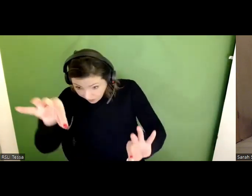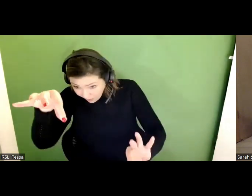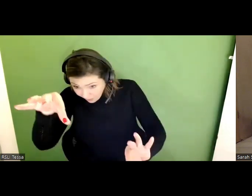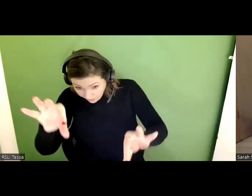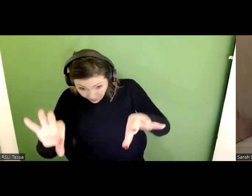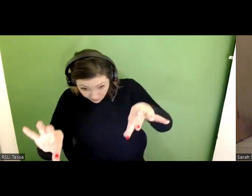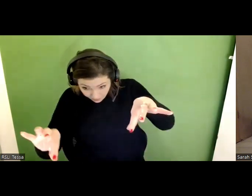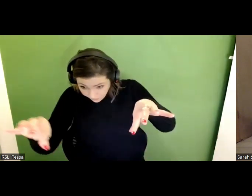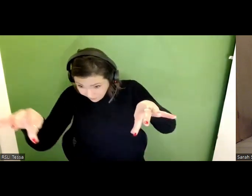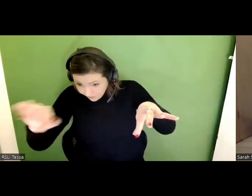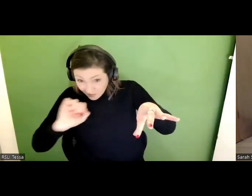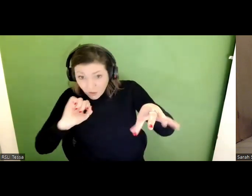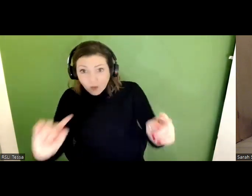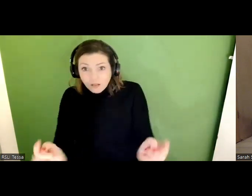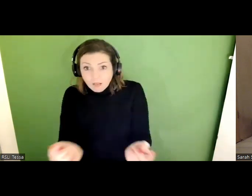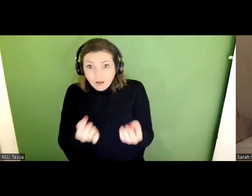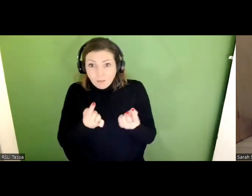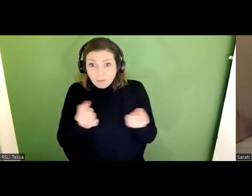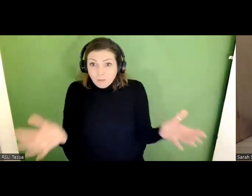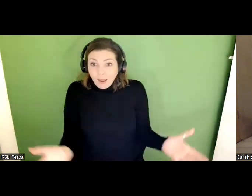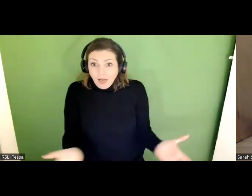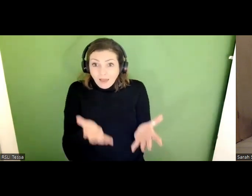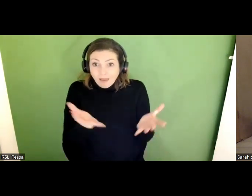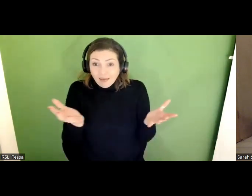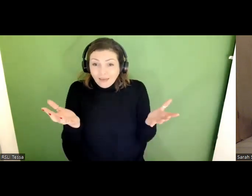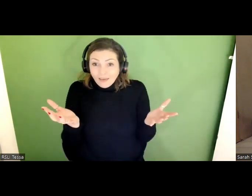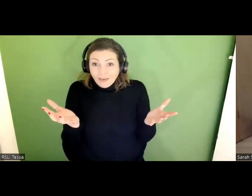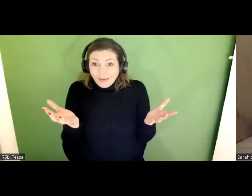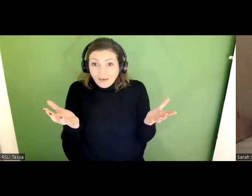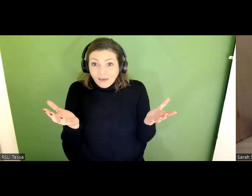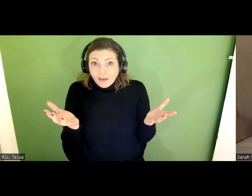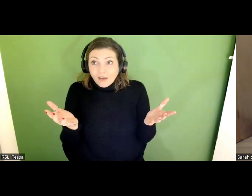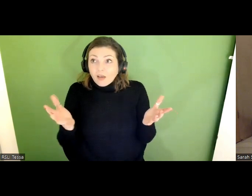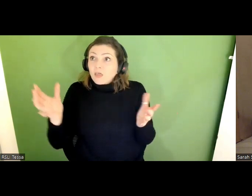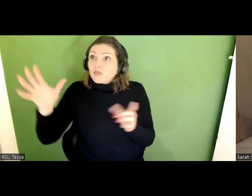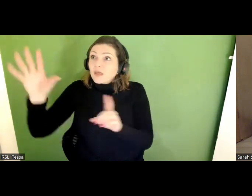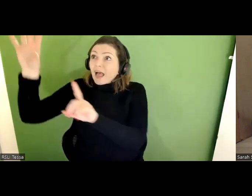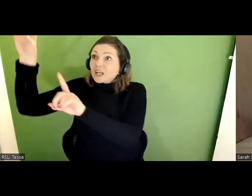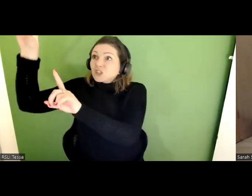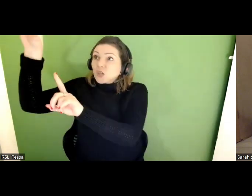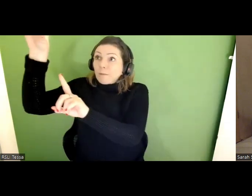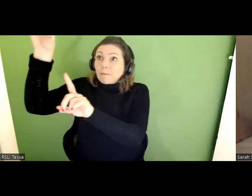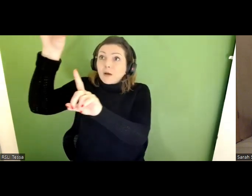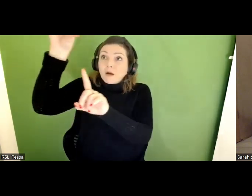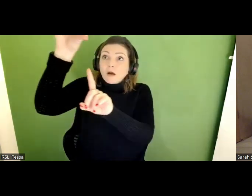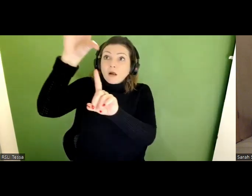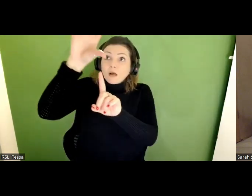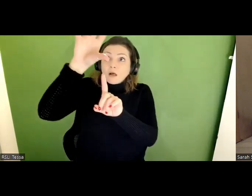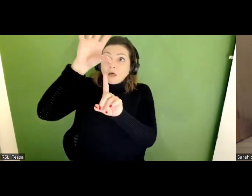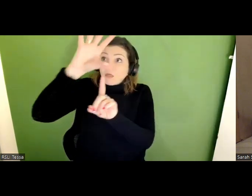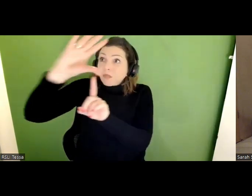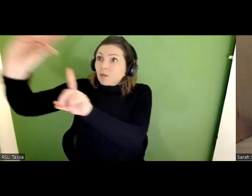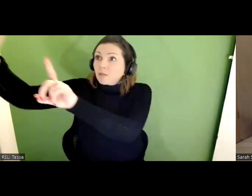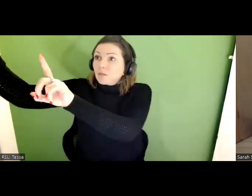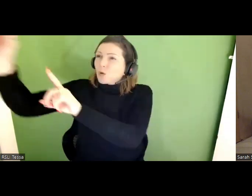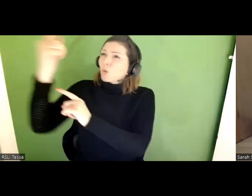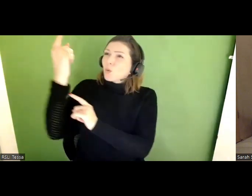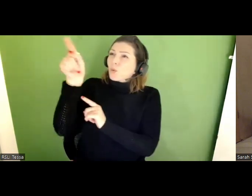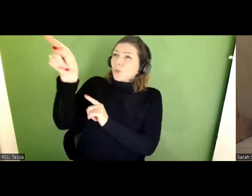under forest mushroom come out to play? And the airship that loomed close and disappeared, who's in